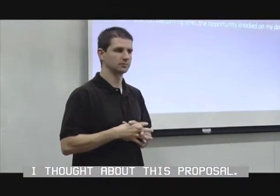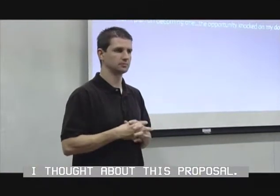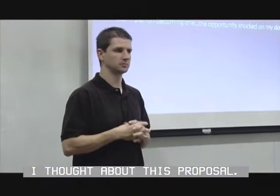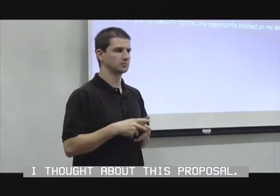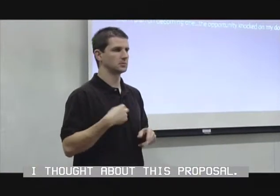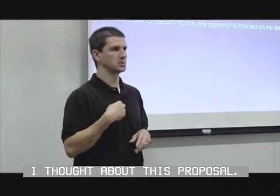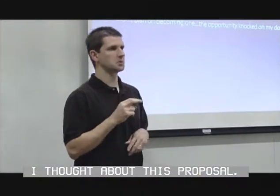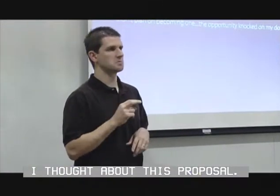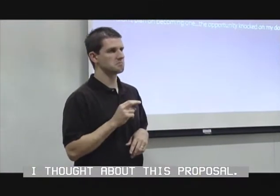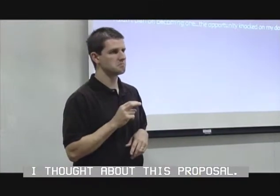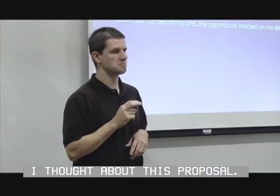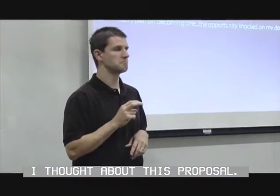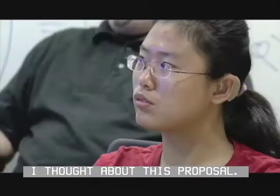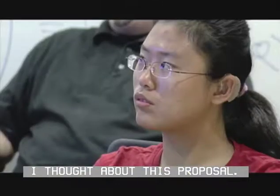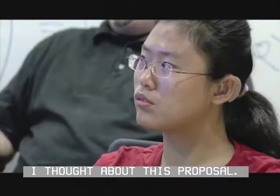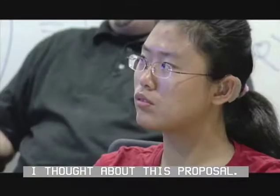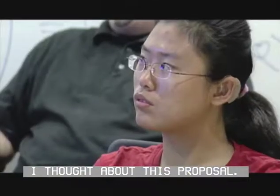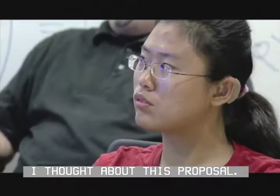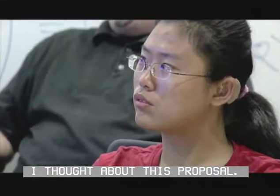I thought about this proposal.